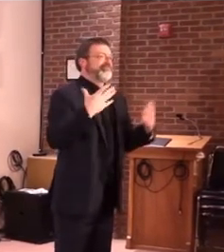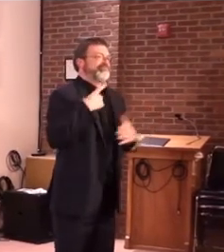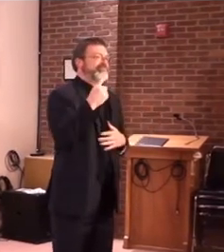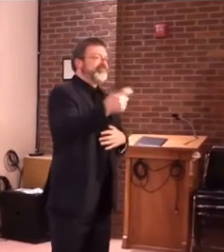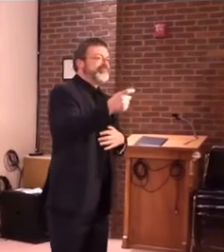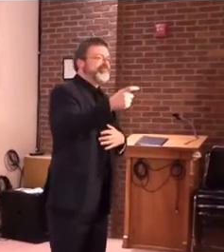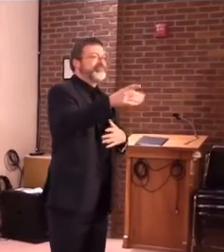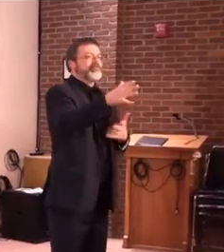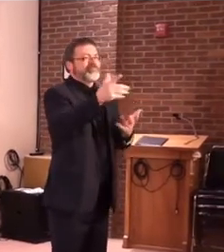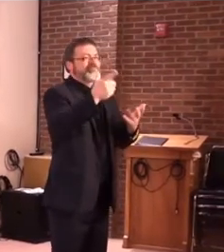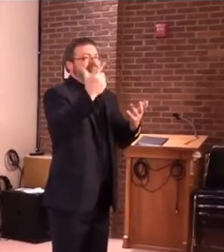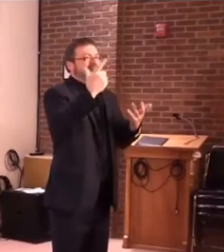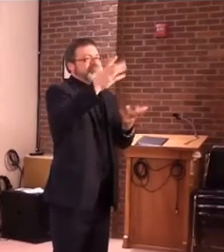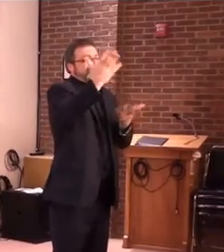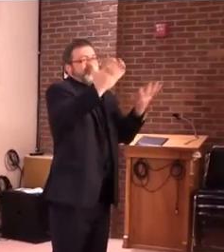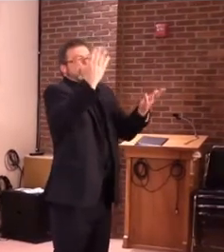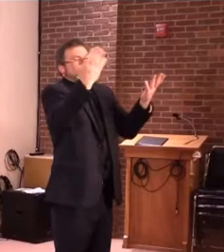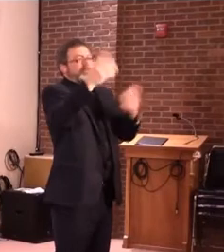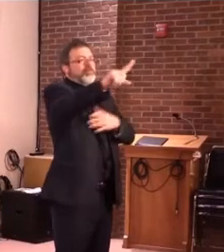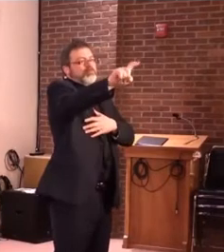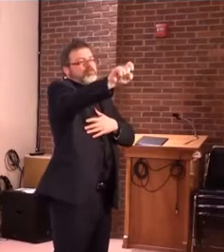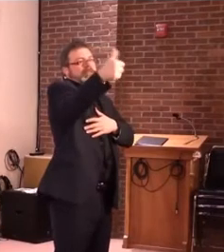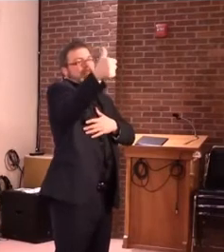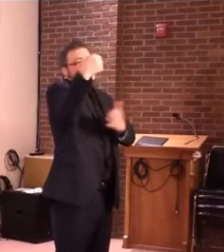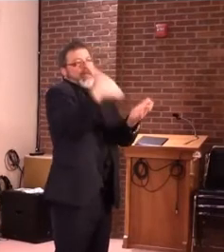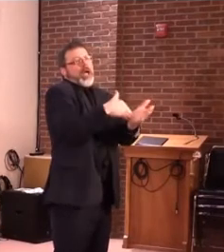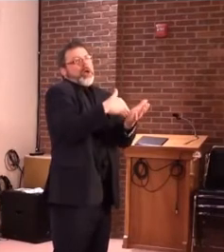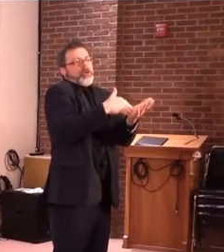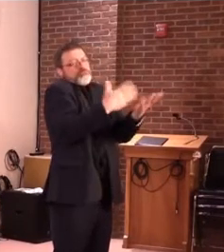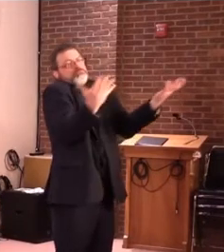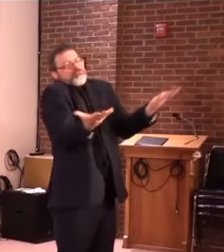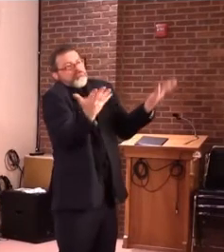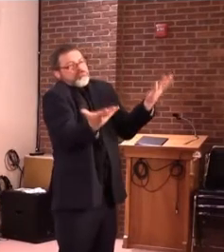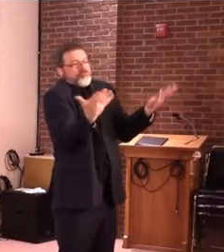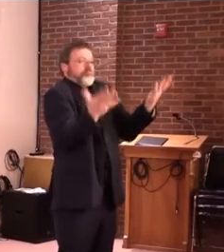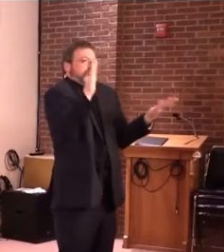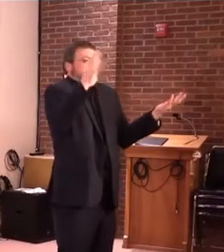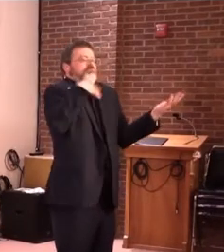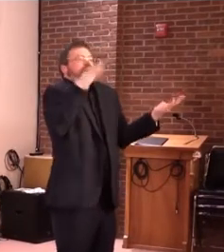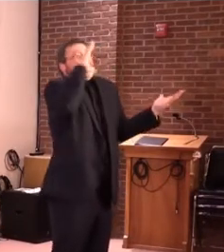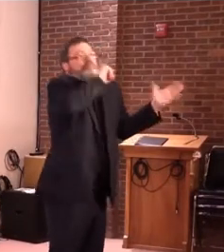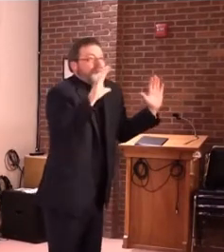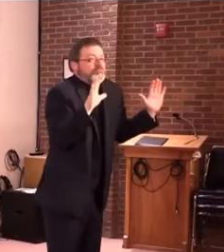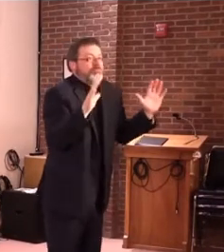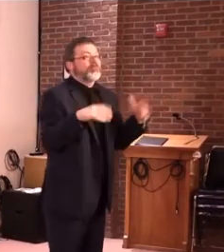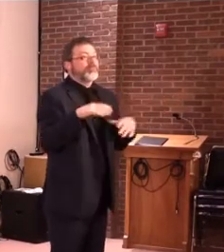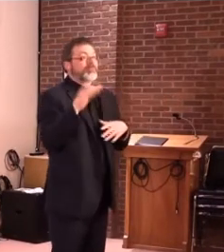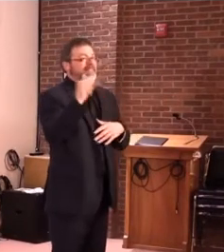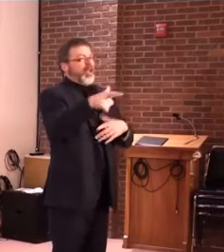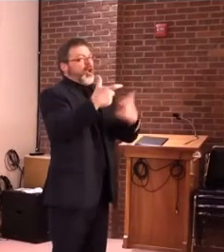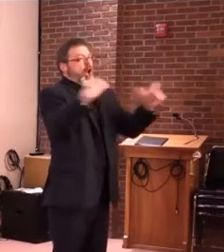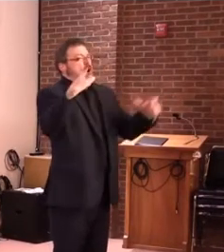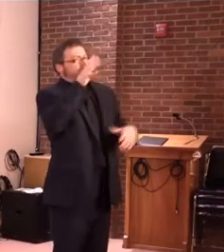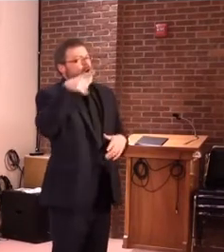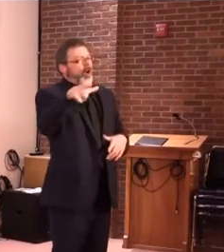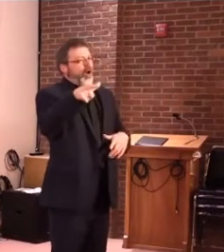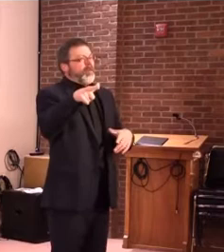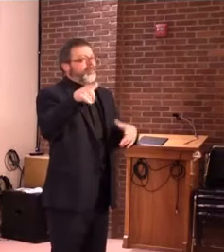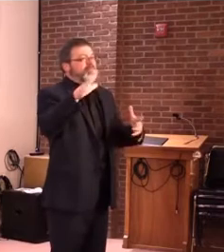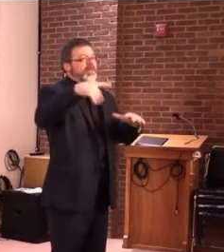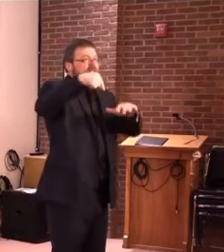be $110,000. But they're projecting losses that could run into, you know, hundreds of thousands of